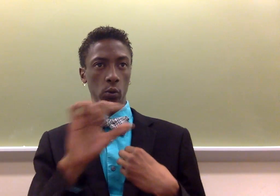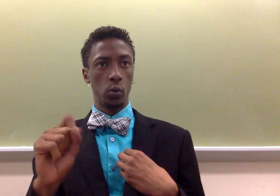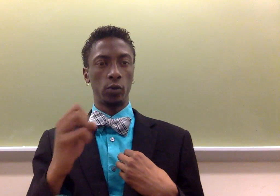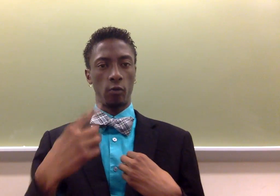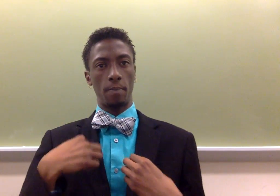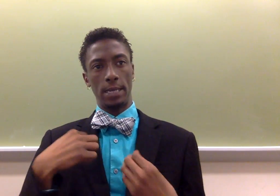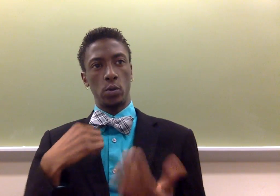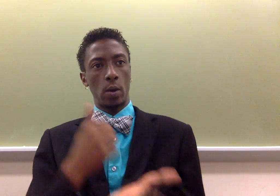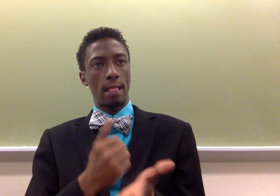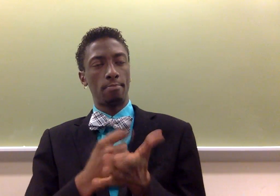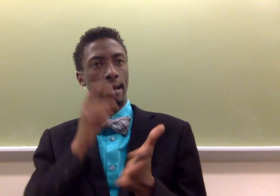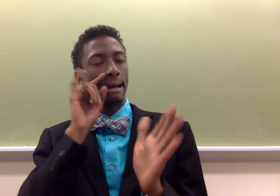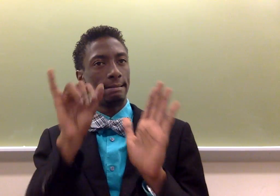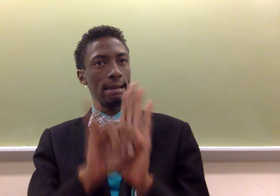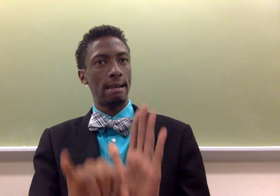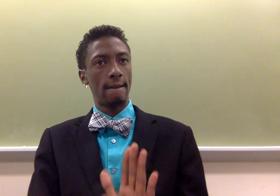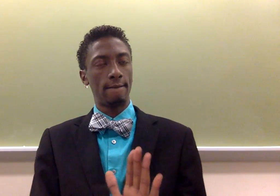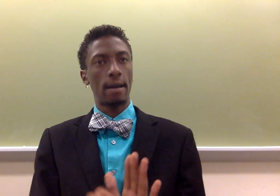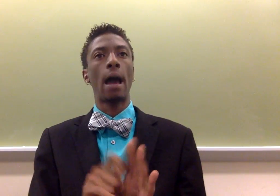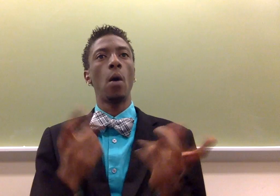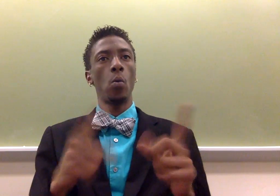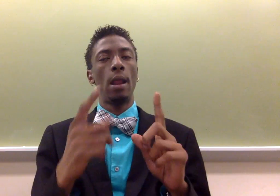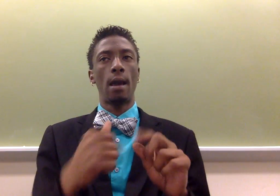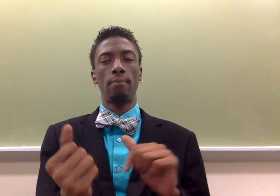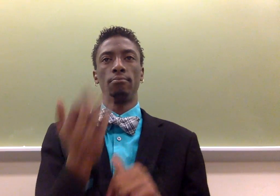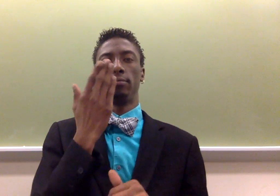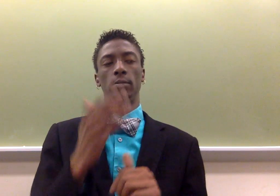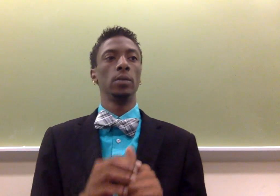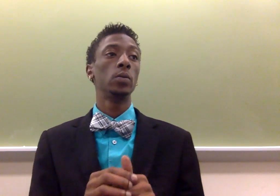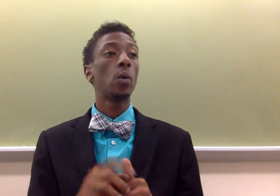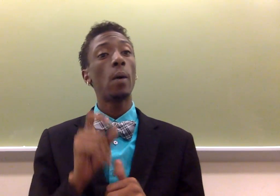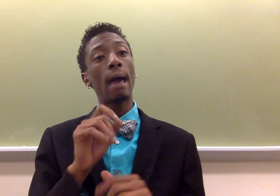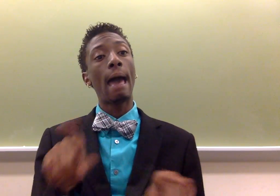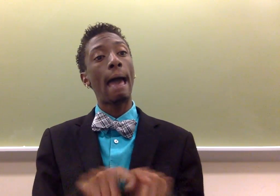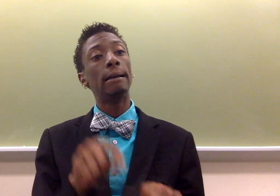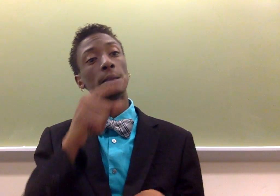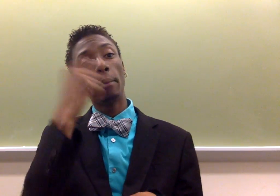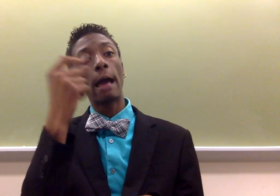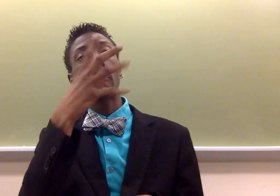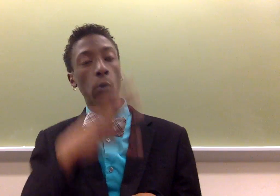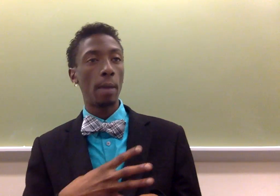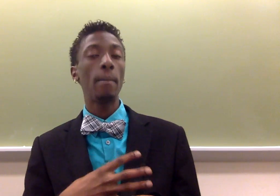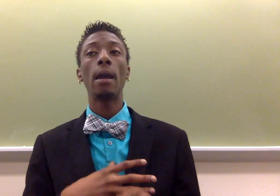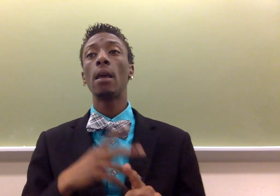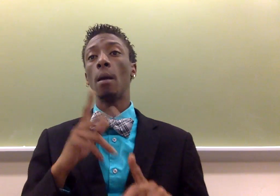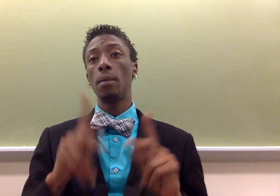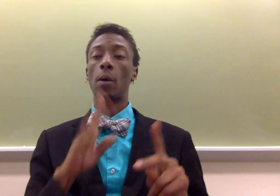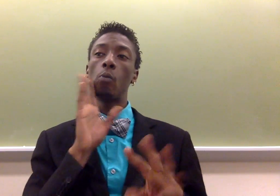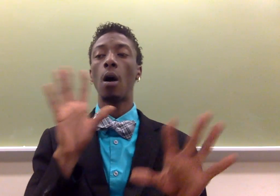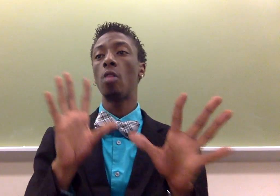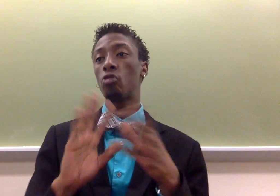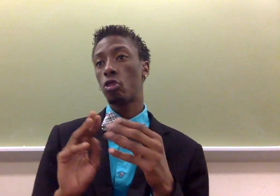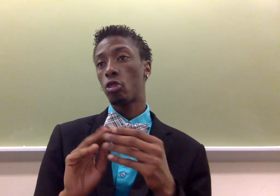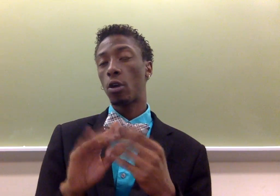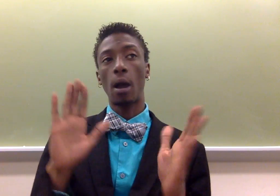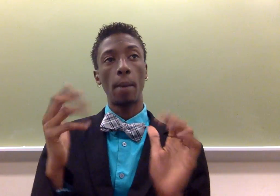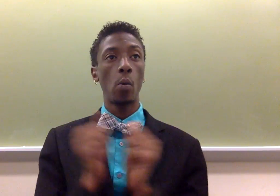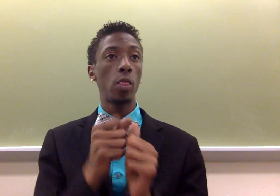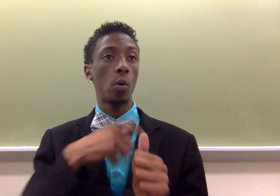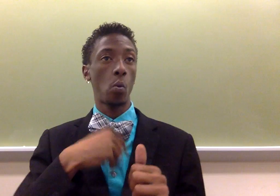So, different ways that you might be spoken to as a Black woman as opposed to being a white woman, having to keep your